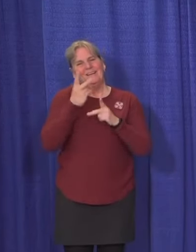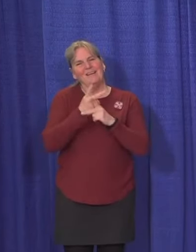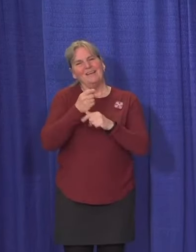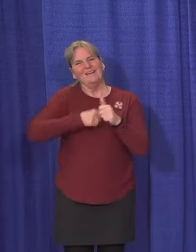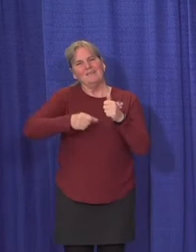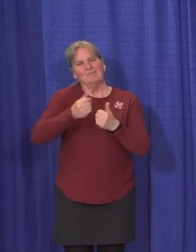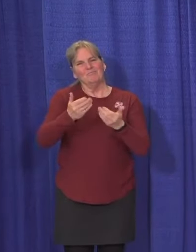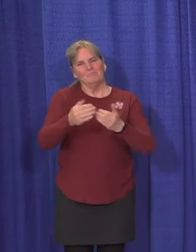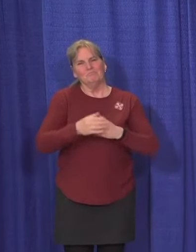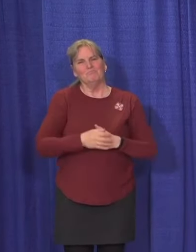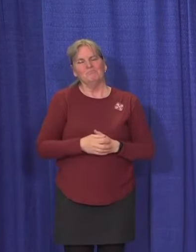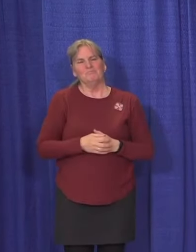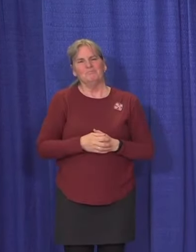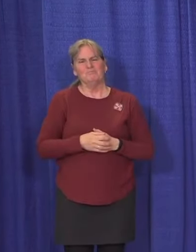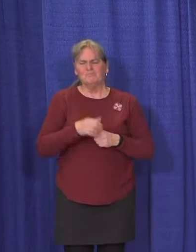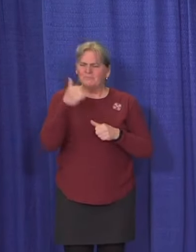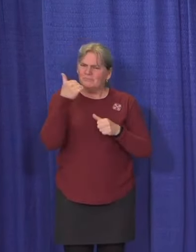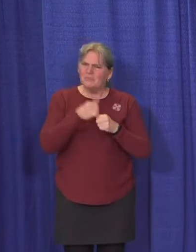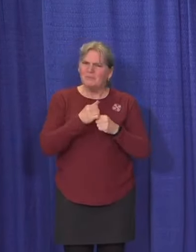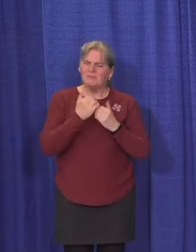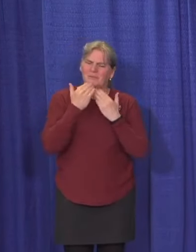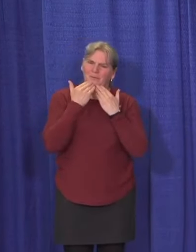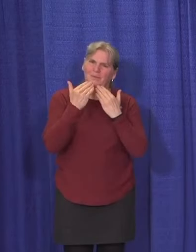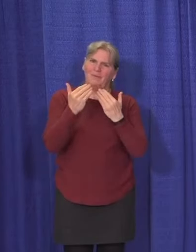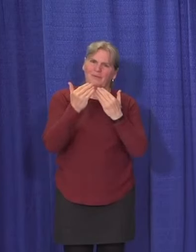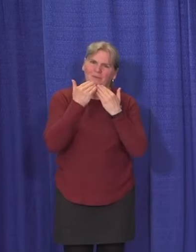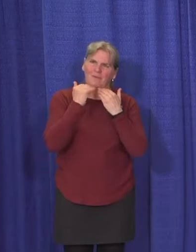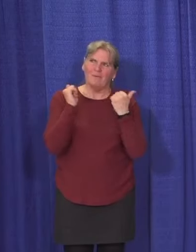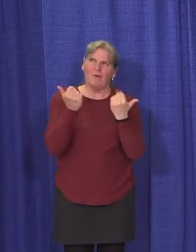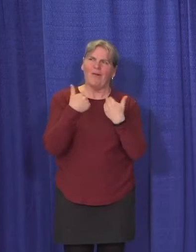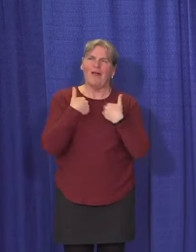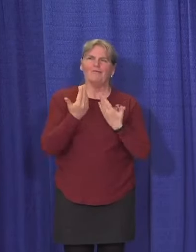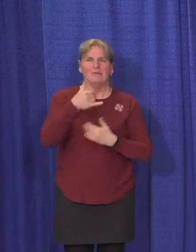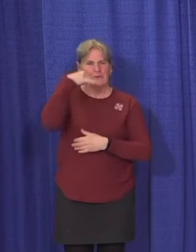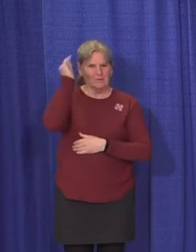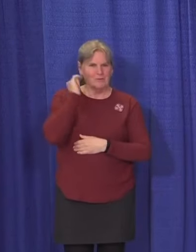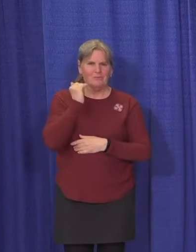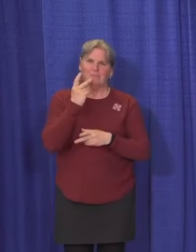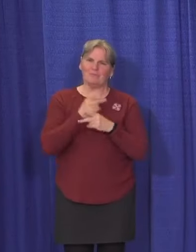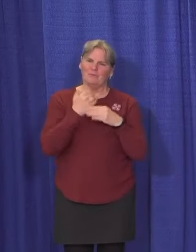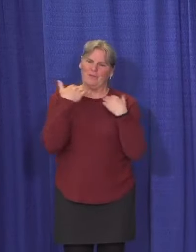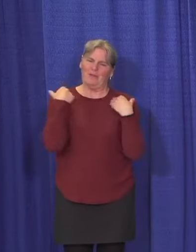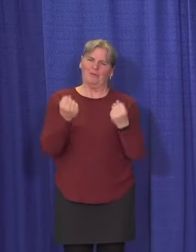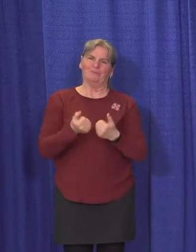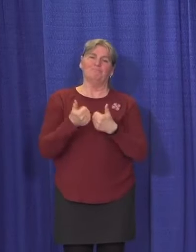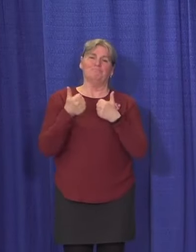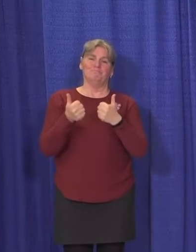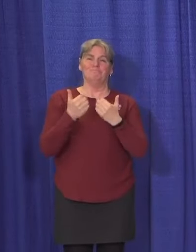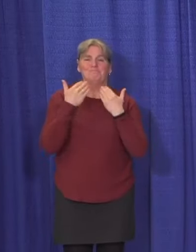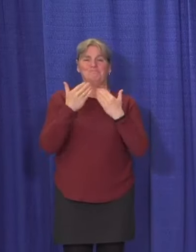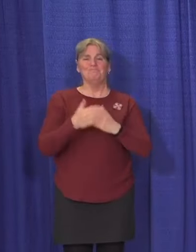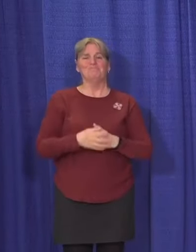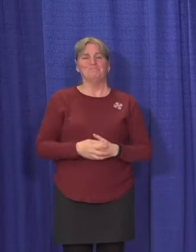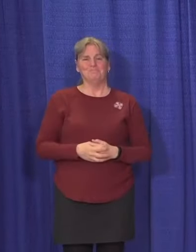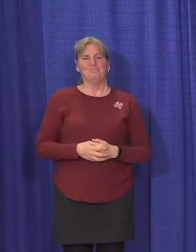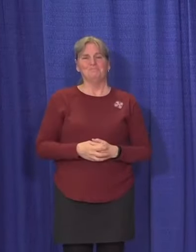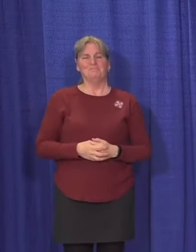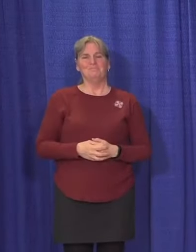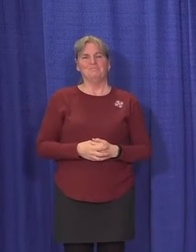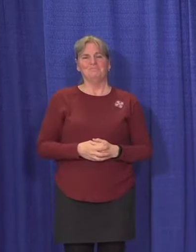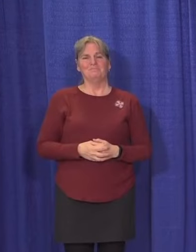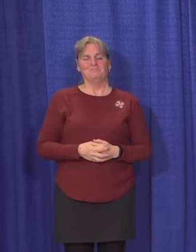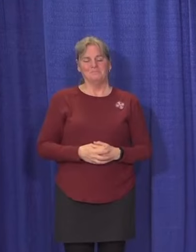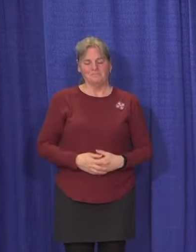other. Remember to be grateful for what we have in Yukon and stay well. Thank you.